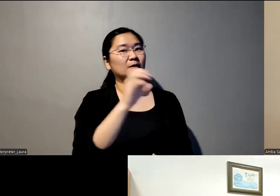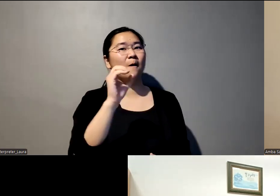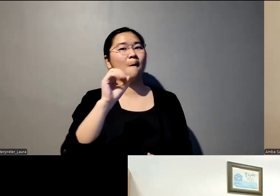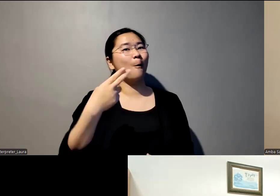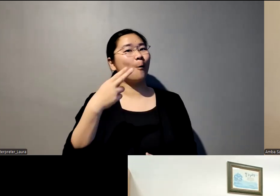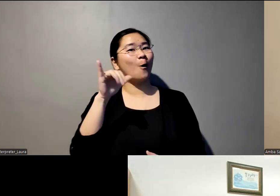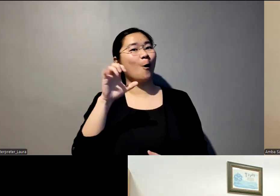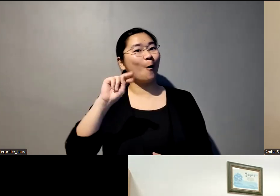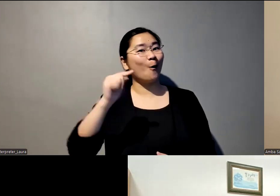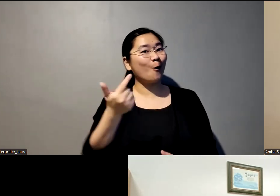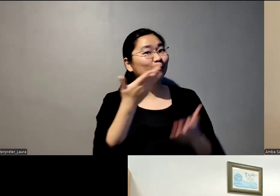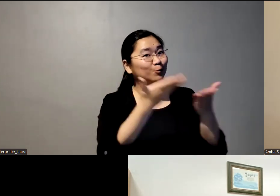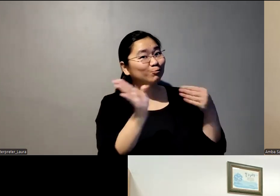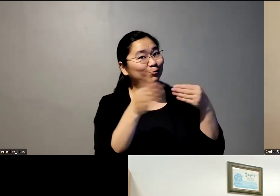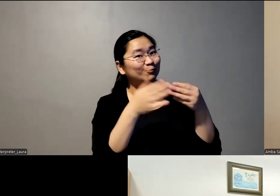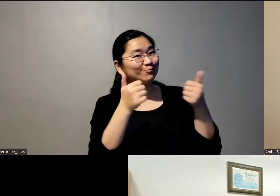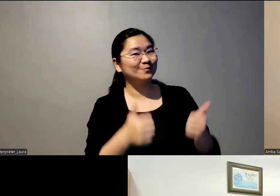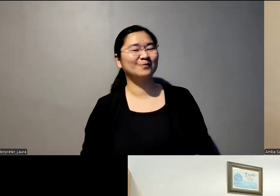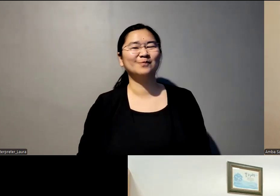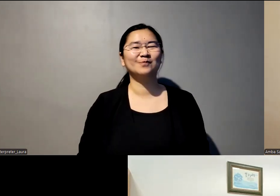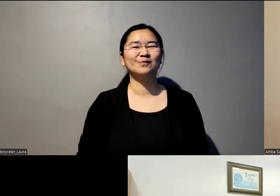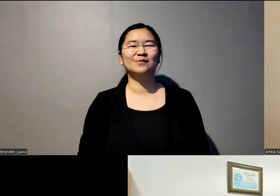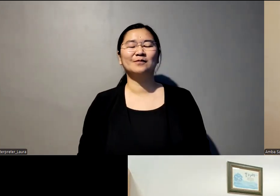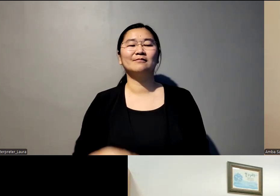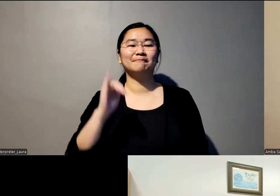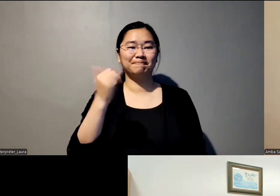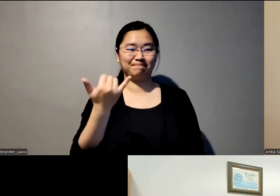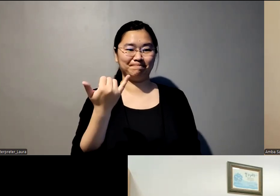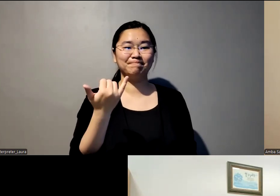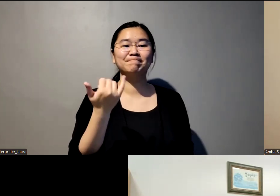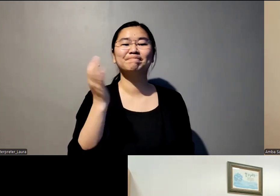the remarks from Sylvia Khan is very important